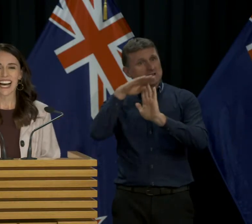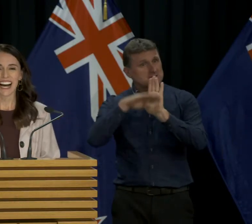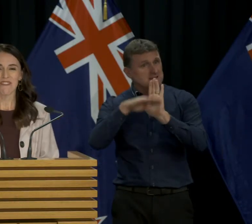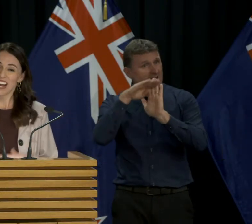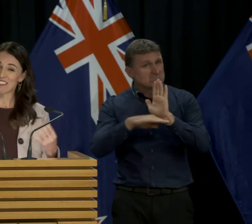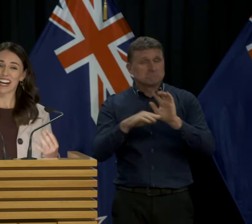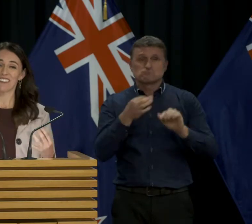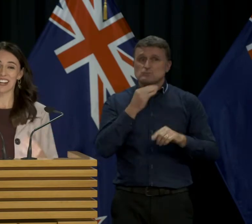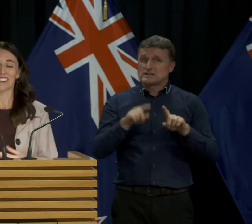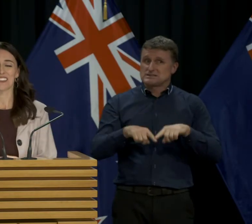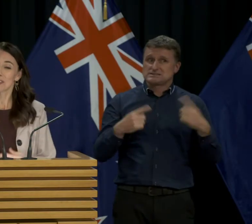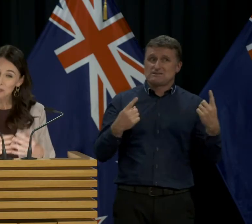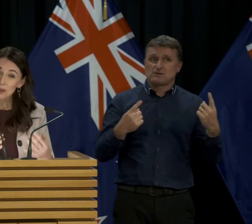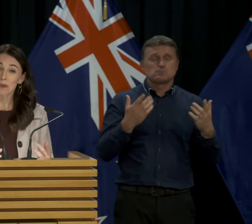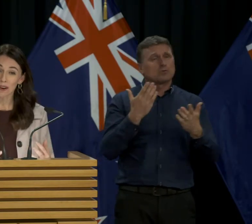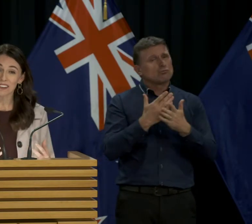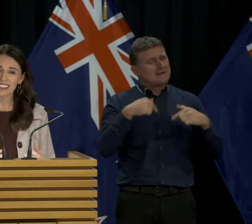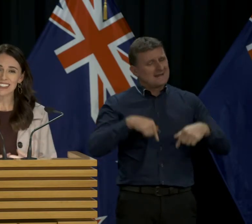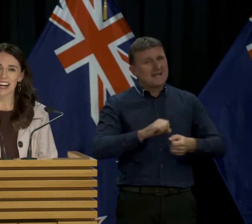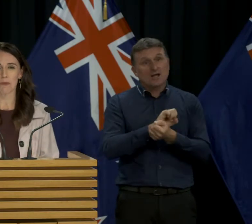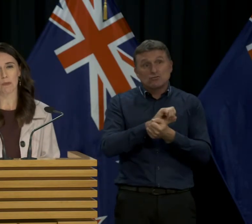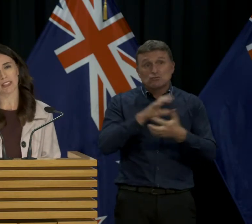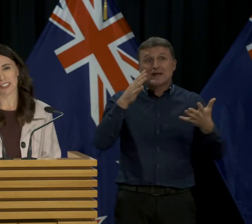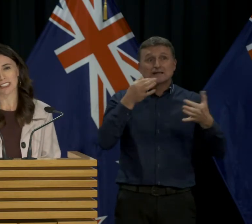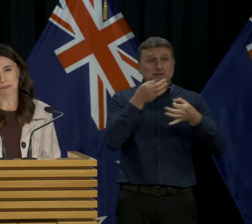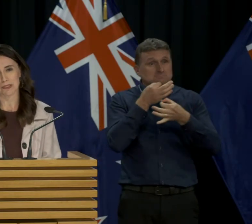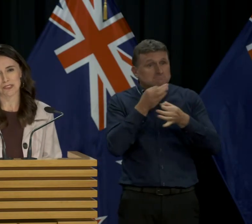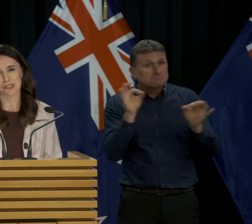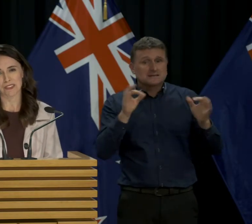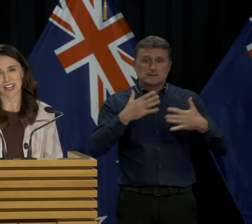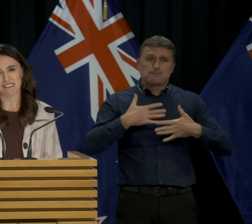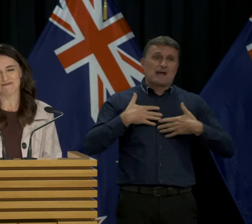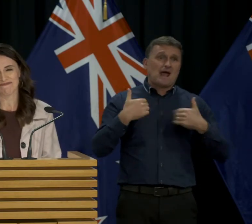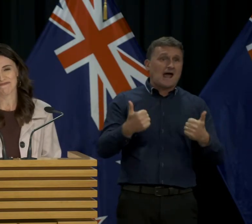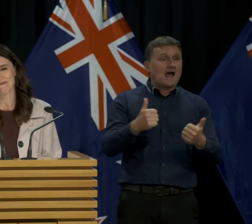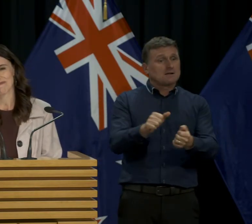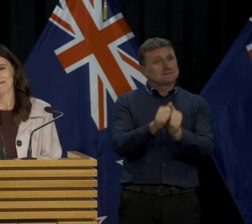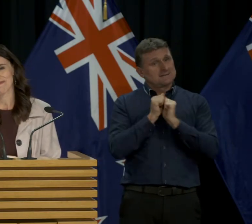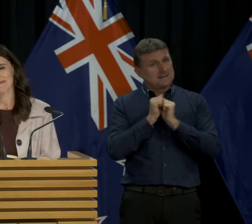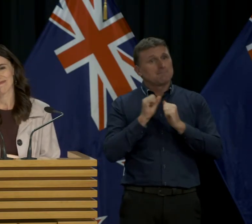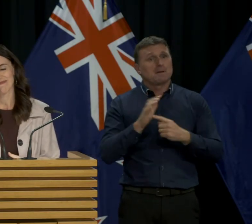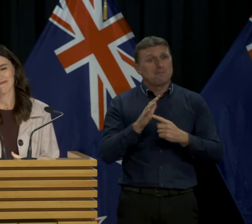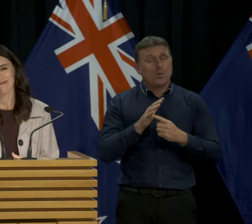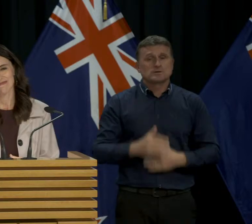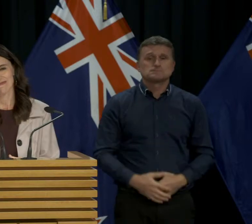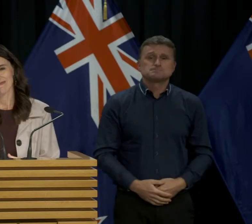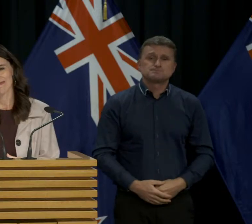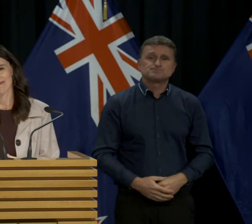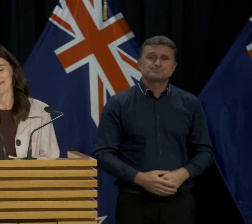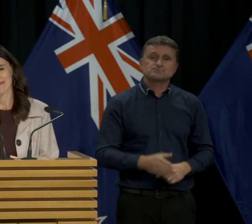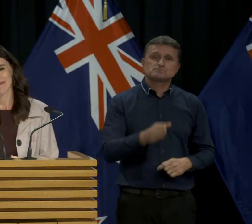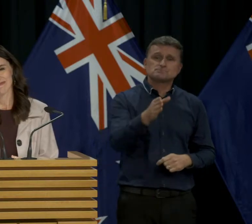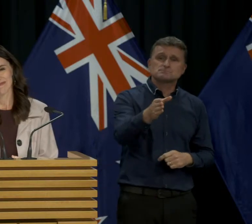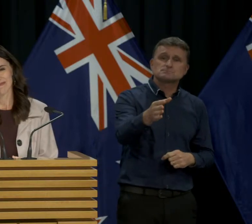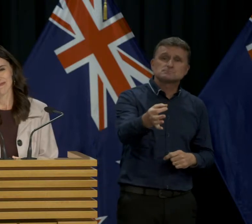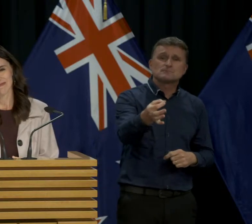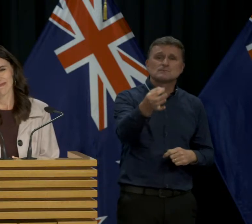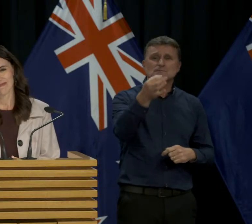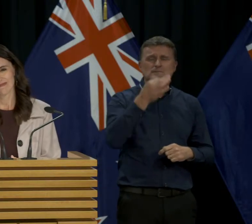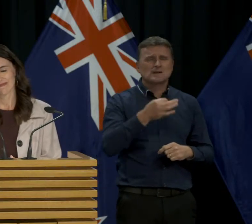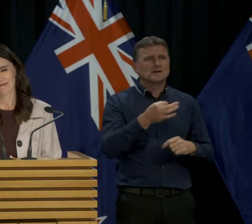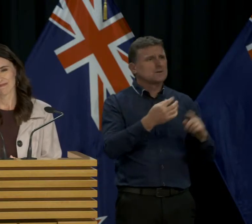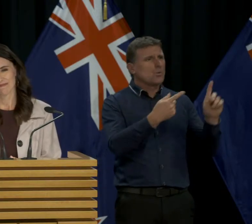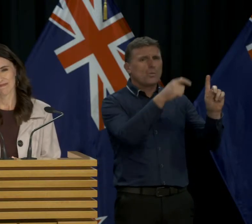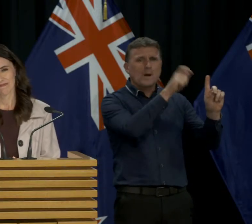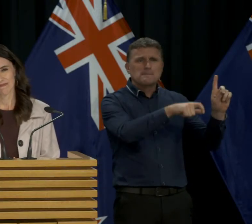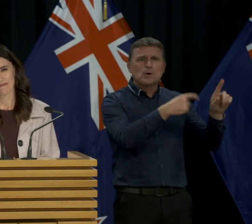freedom, having our health is a real priority, and we'll be looking to preserve that. Talked to Greg Foran, he suggested that Singapore was the